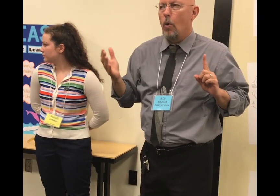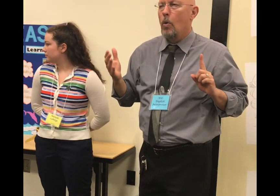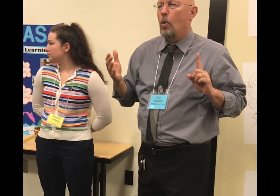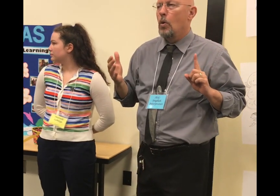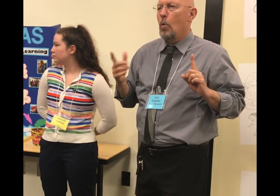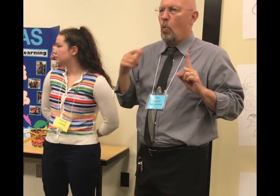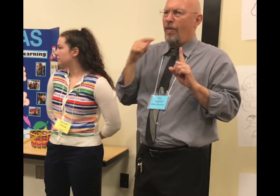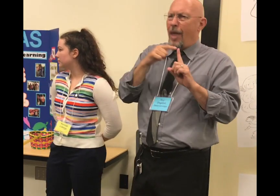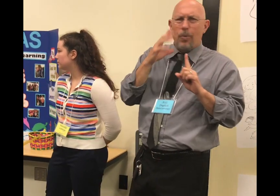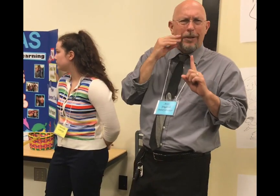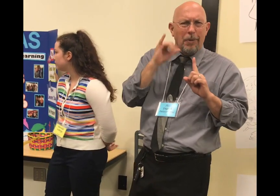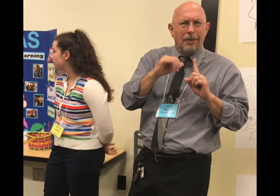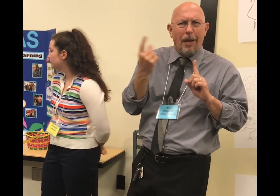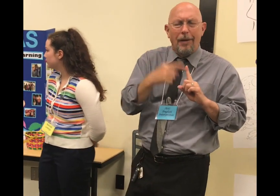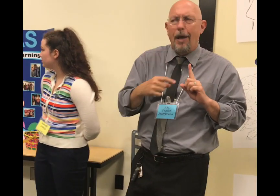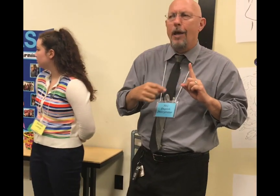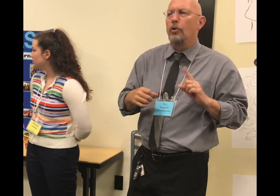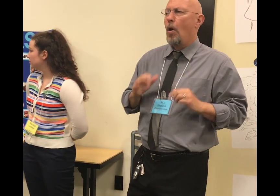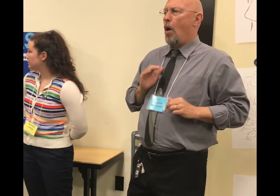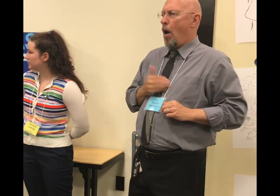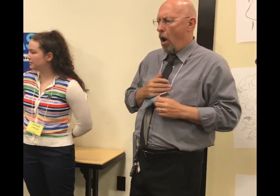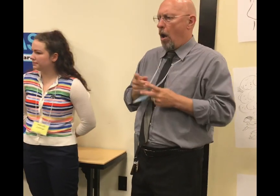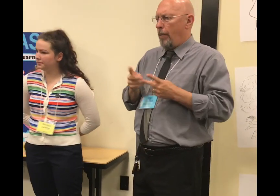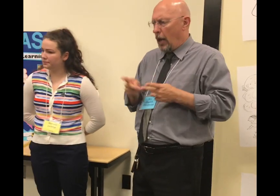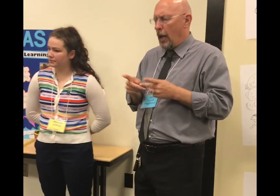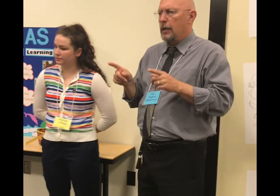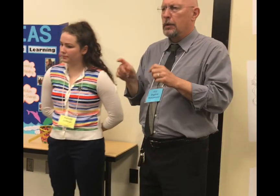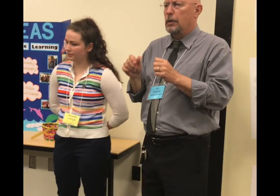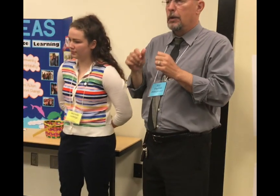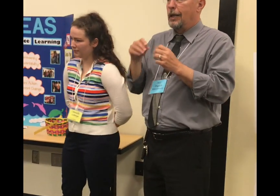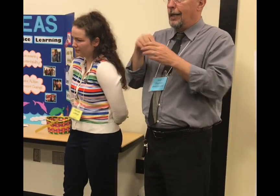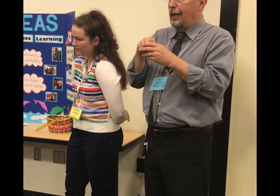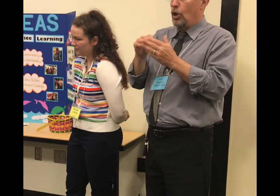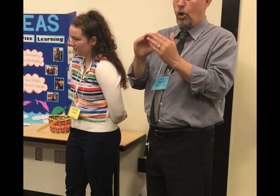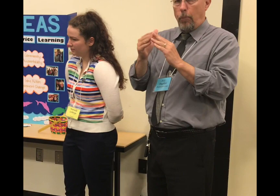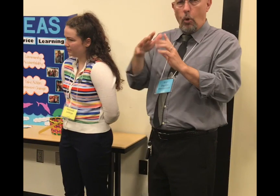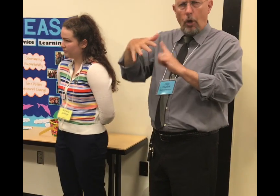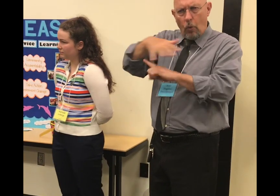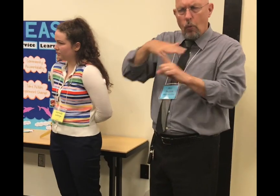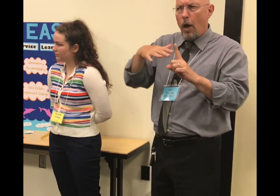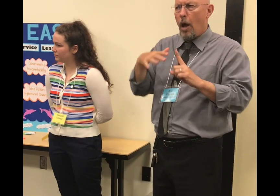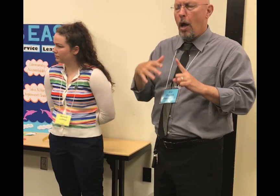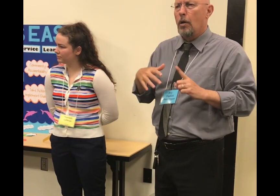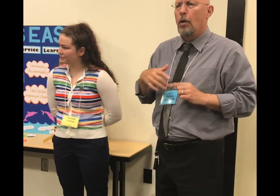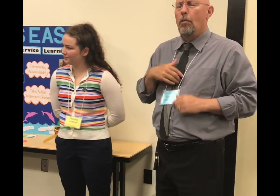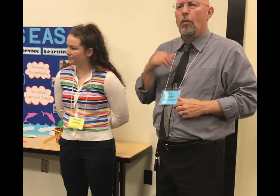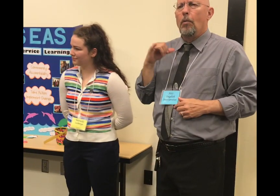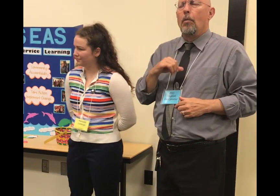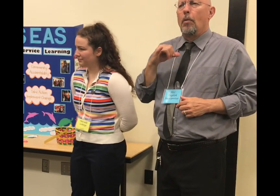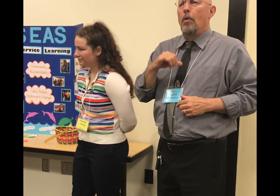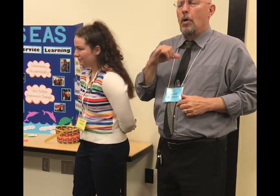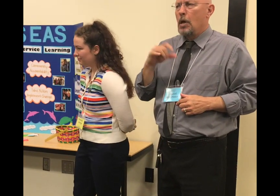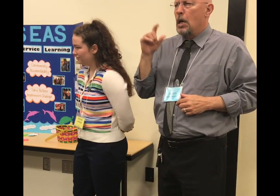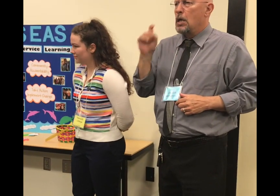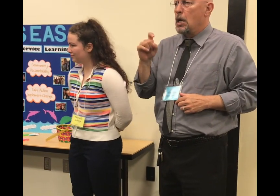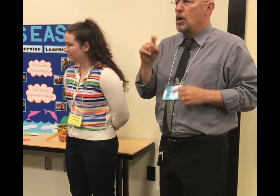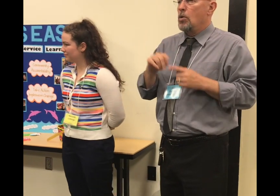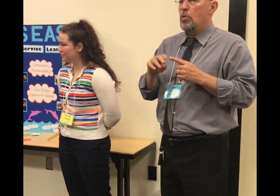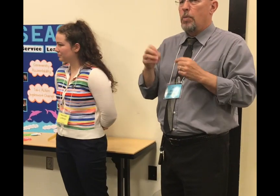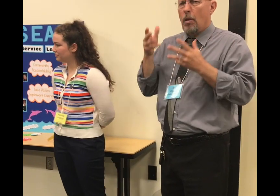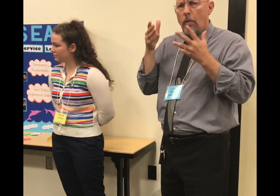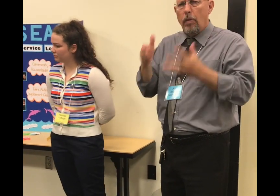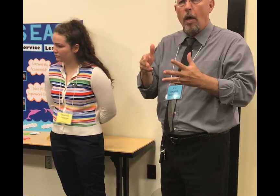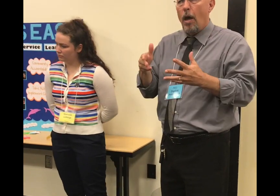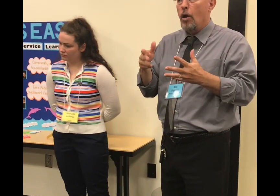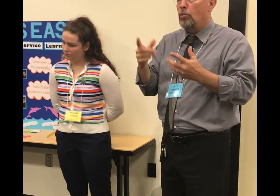they were going through this. And it's our place as a community surrounding this client and all being there for the common purpose of